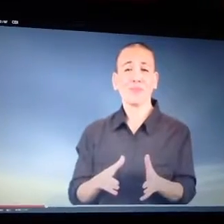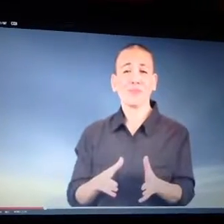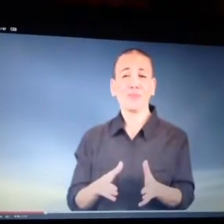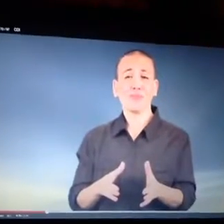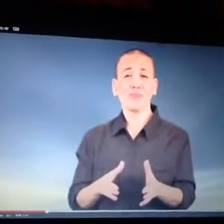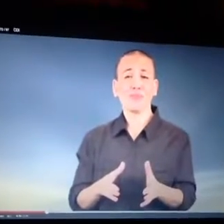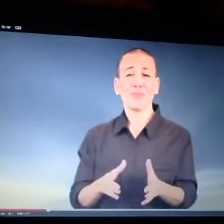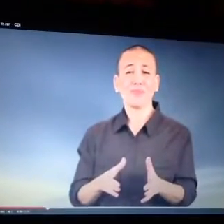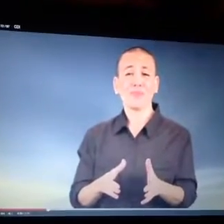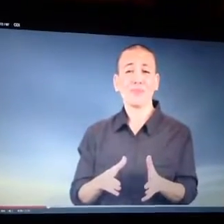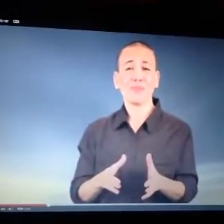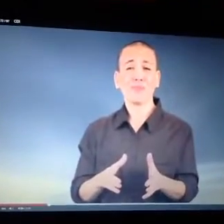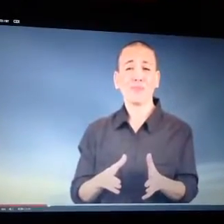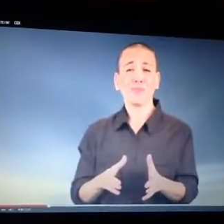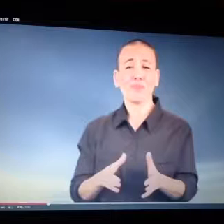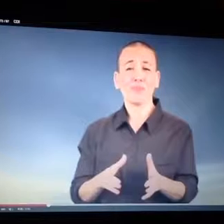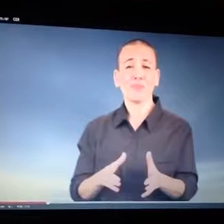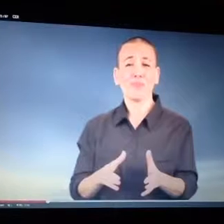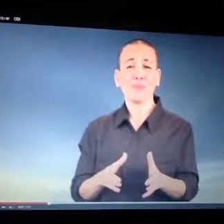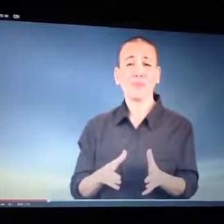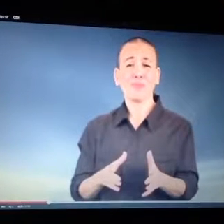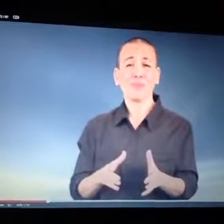And all the information that I got was really interesting.